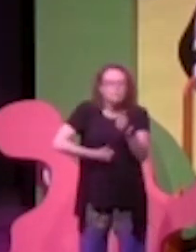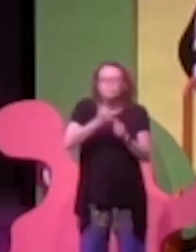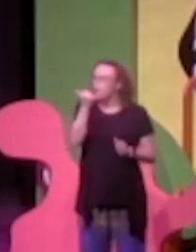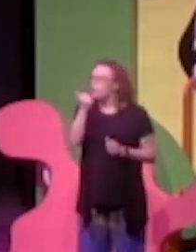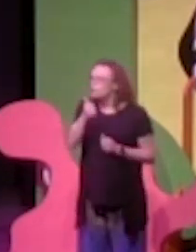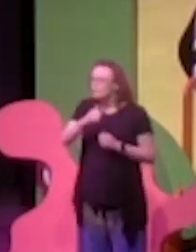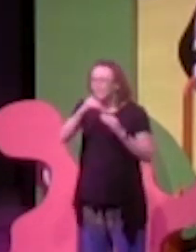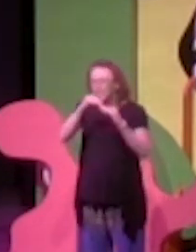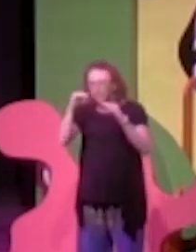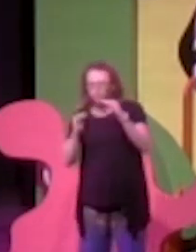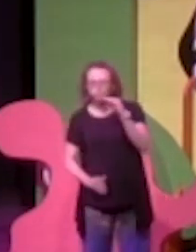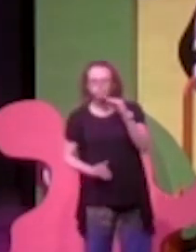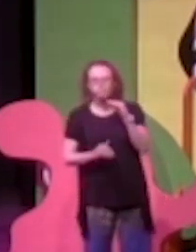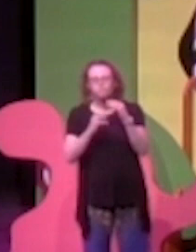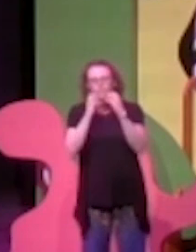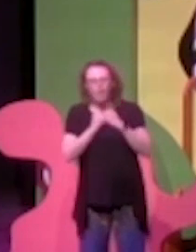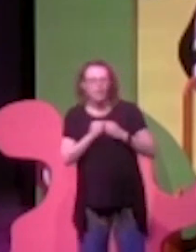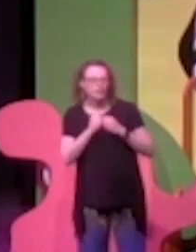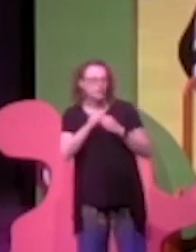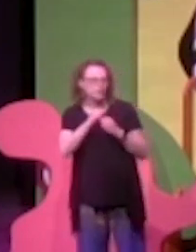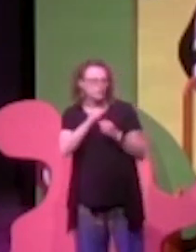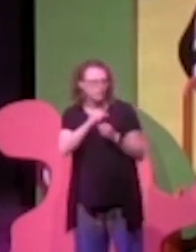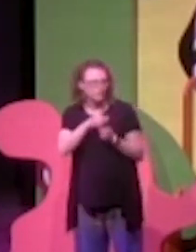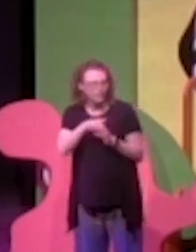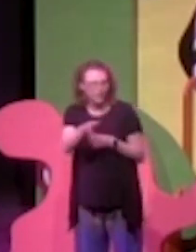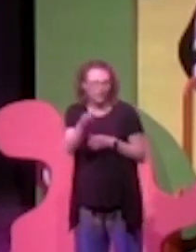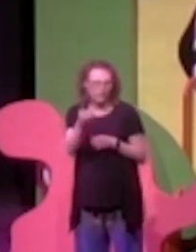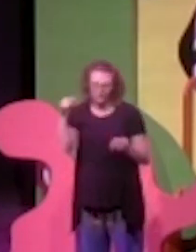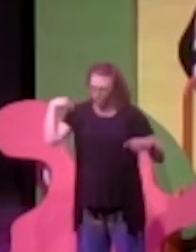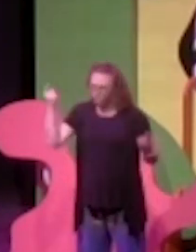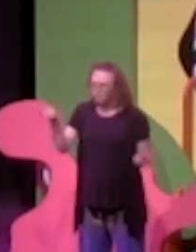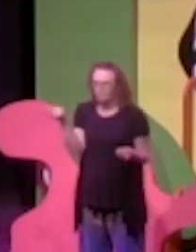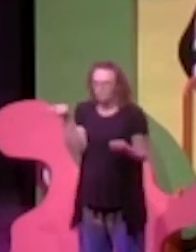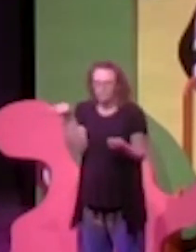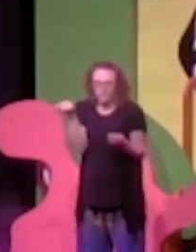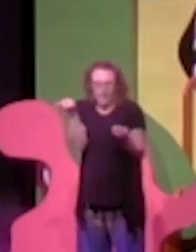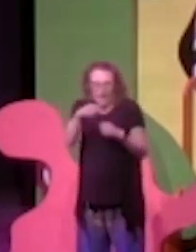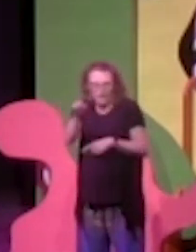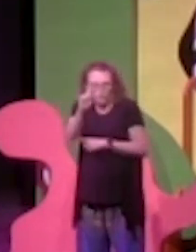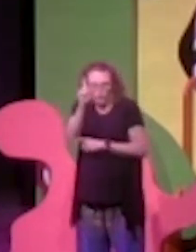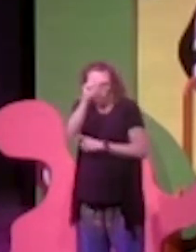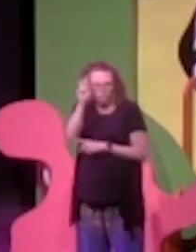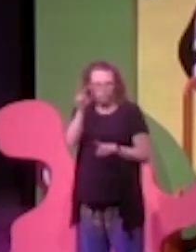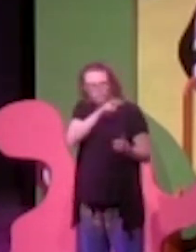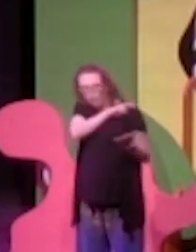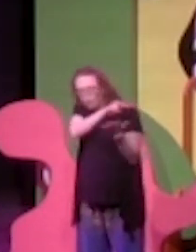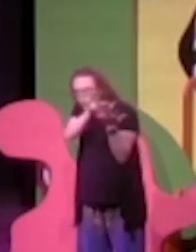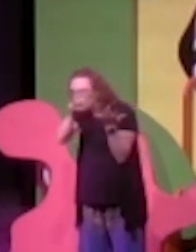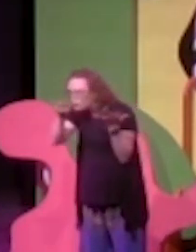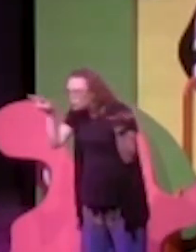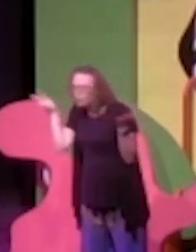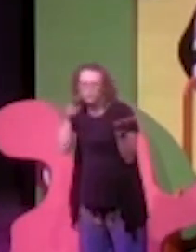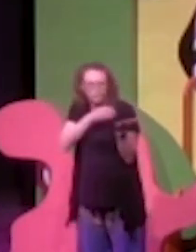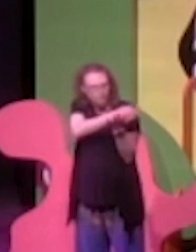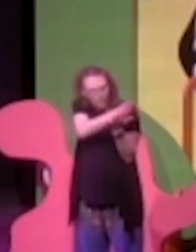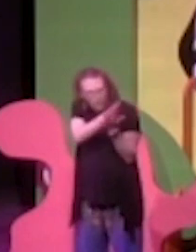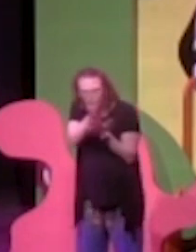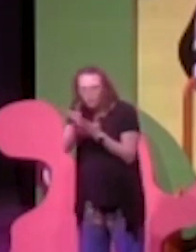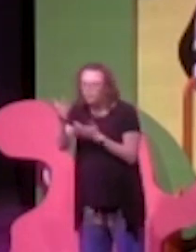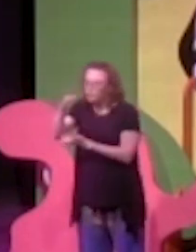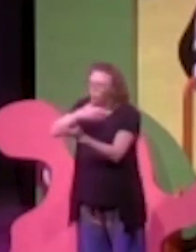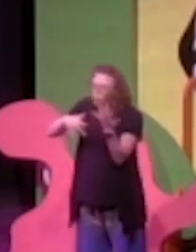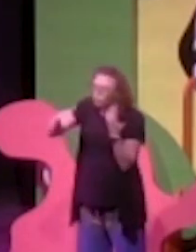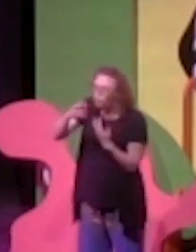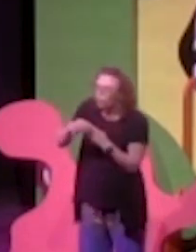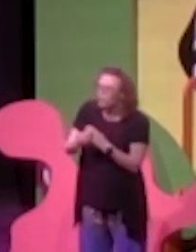entire nation. Yeah. In every way you look at it. I don't care if you're talking about economic impact, social impact, educational